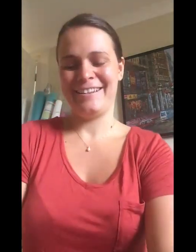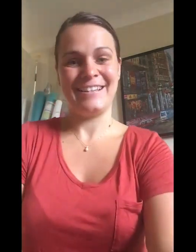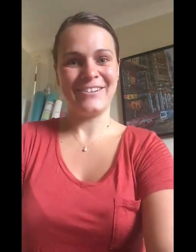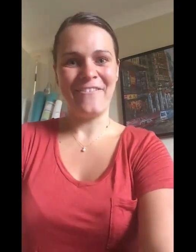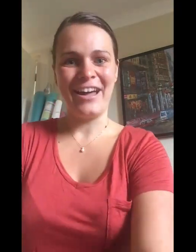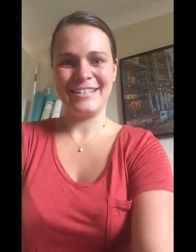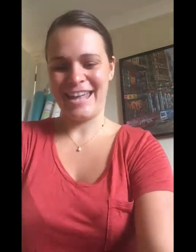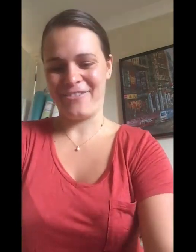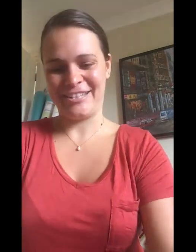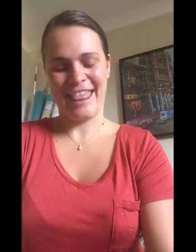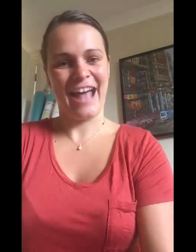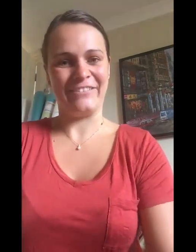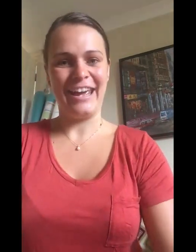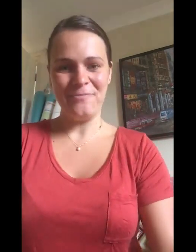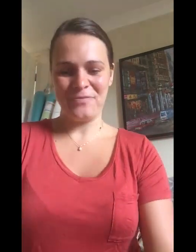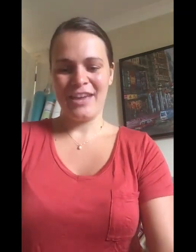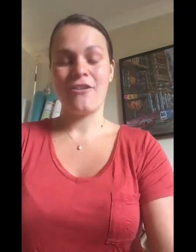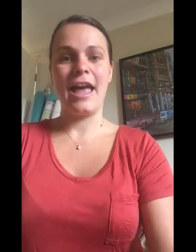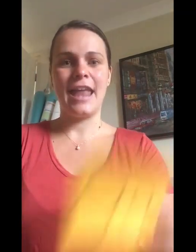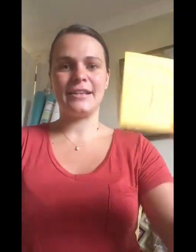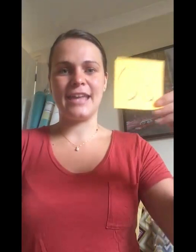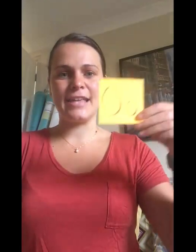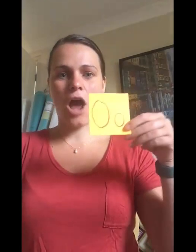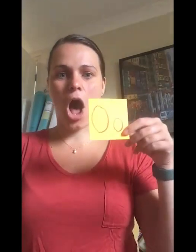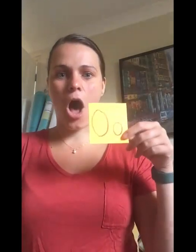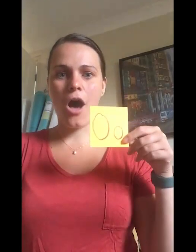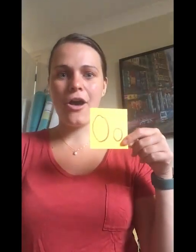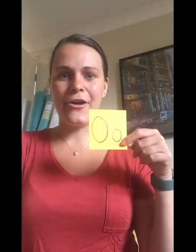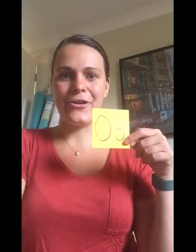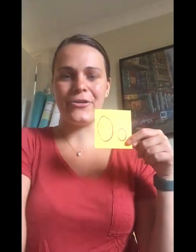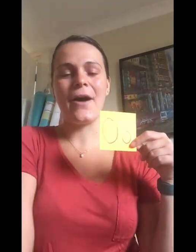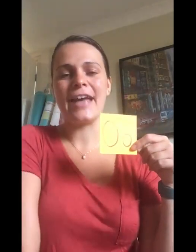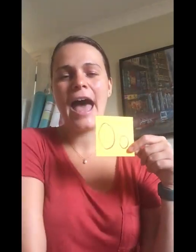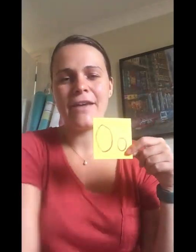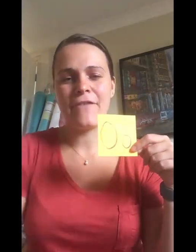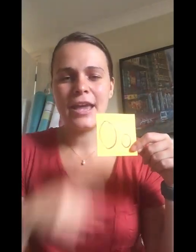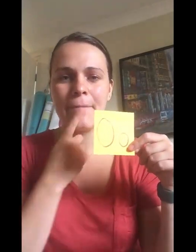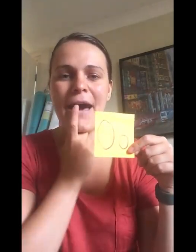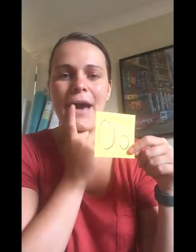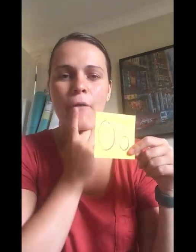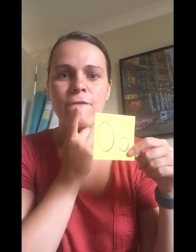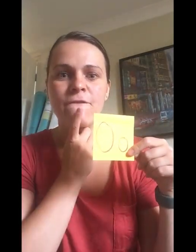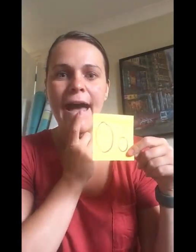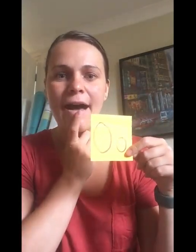This is quite fun, isn't it, once you get the hang of it? Right, next is O. Okay, thinking about our